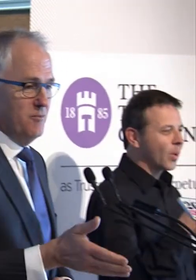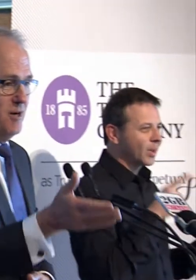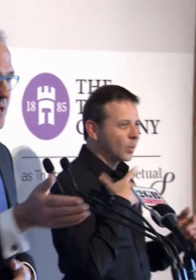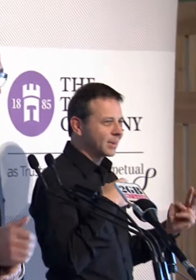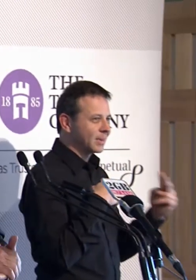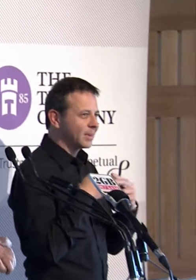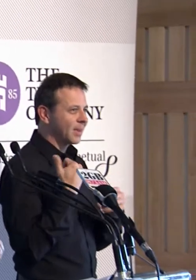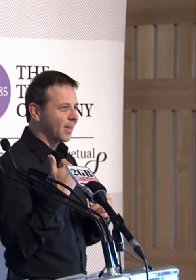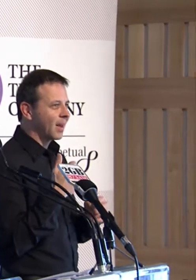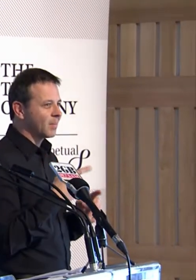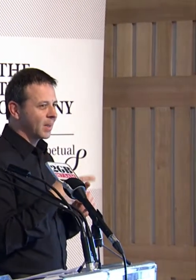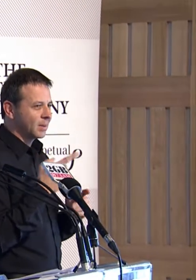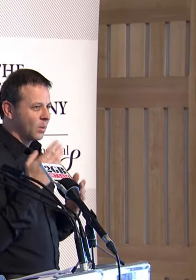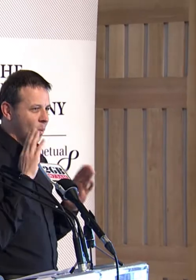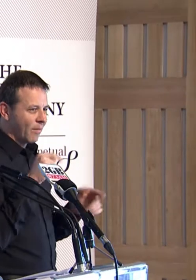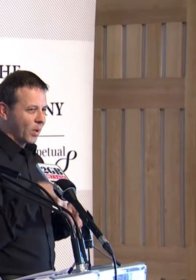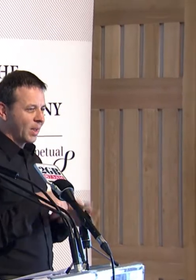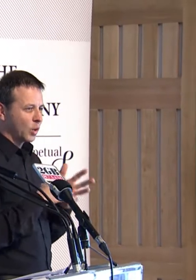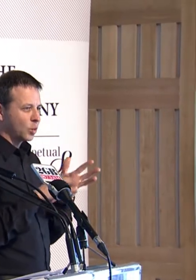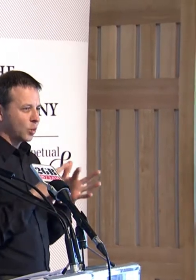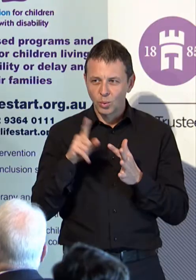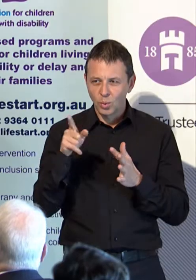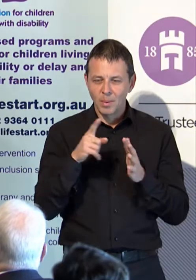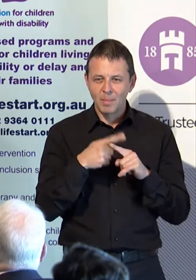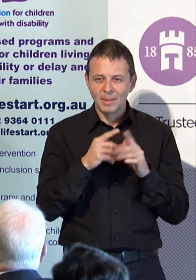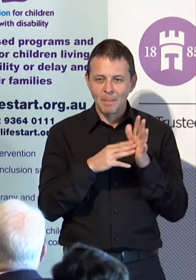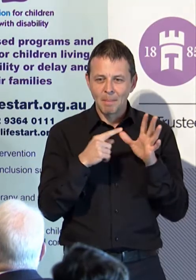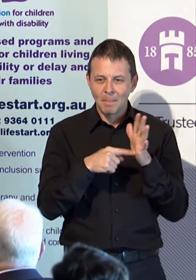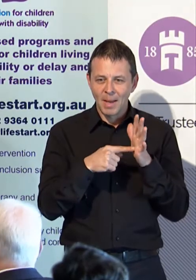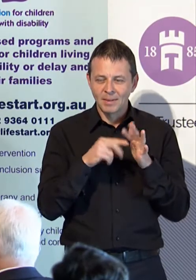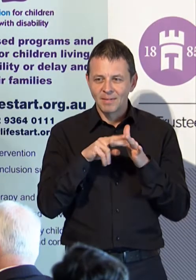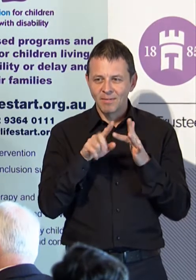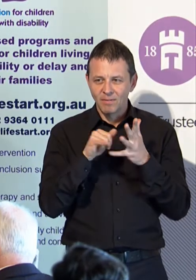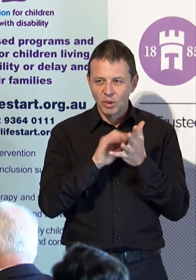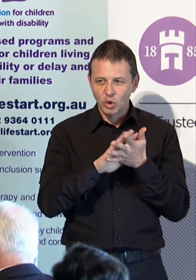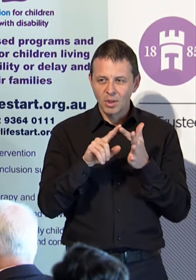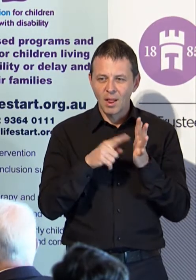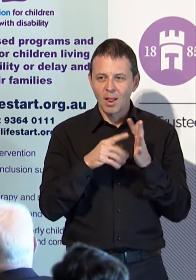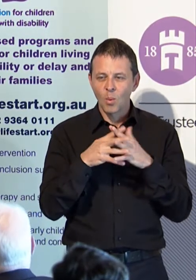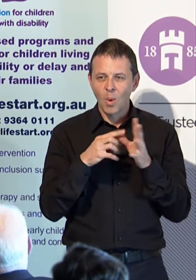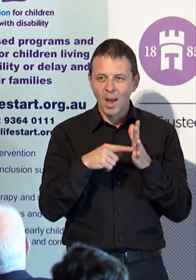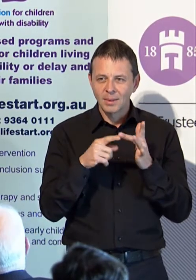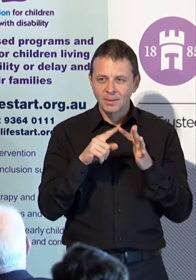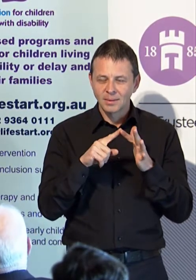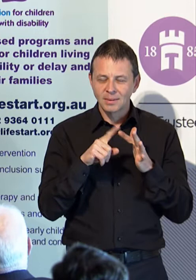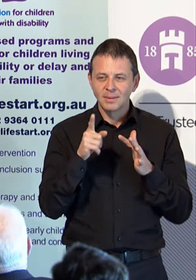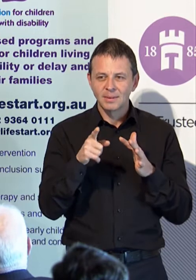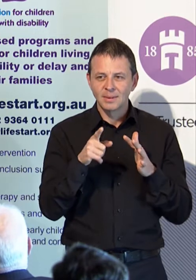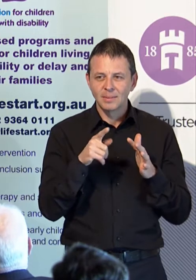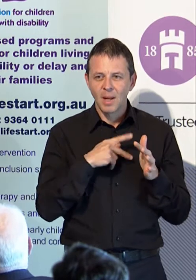also with my parliamentary colleague, Matt Thistlethwaite, who's the Shadow Parliamentary Secretary for Foreign Affairs and Immigration.